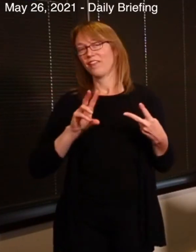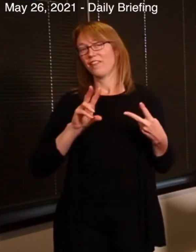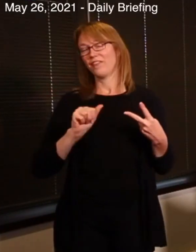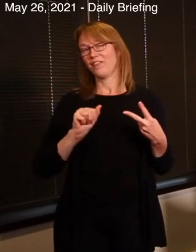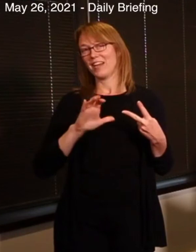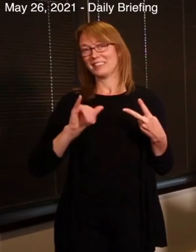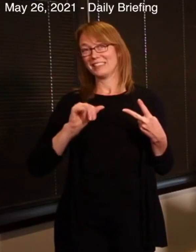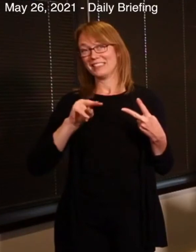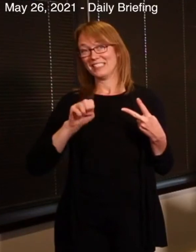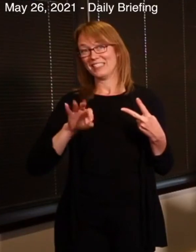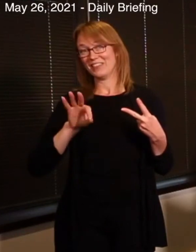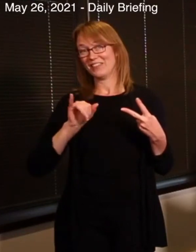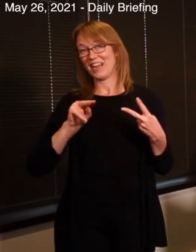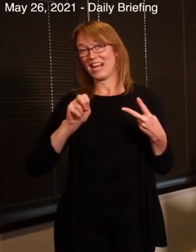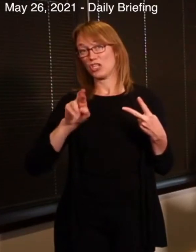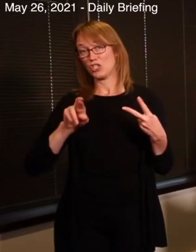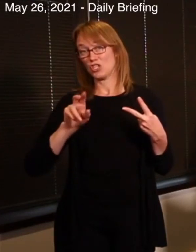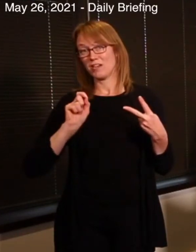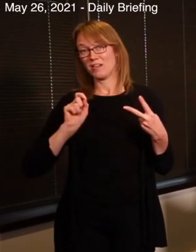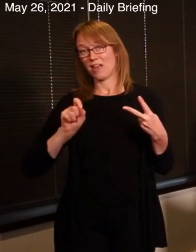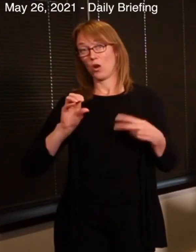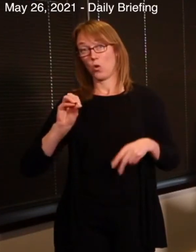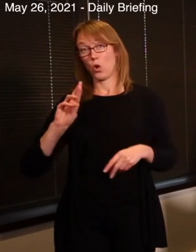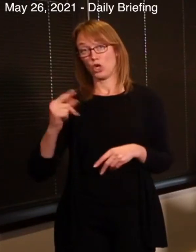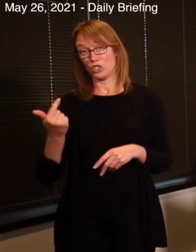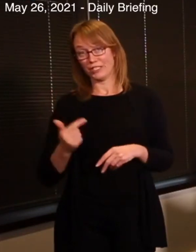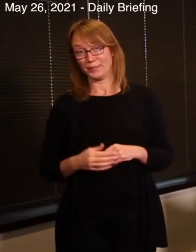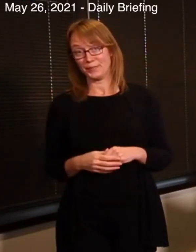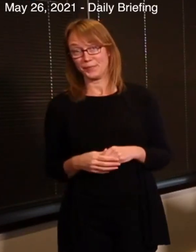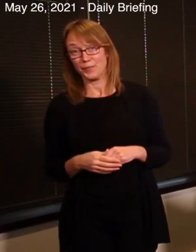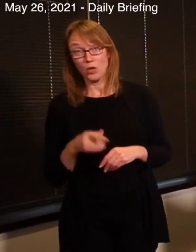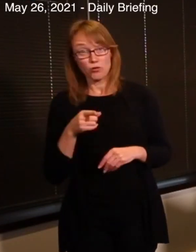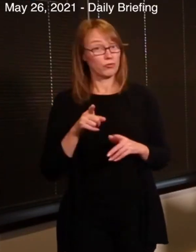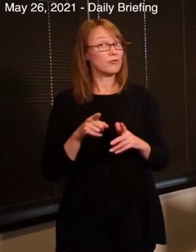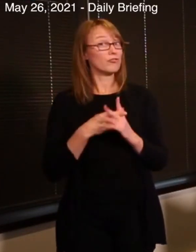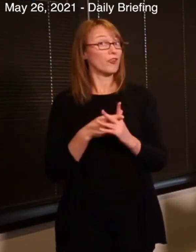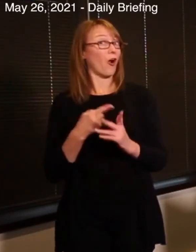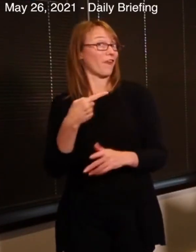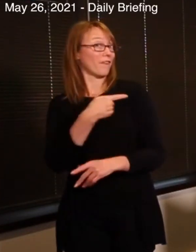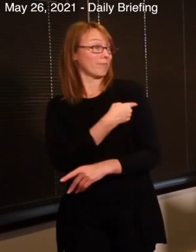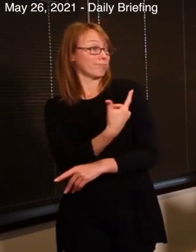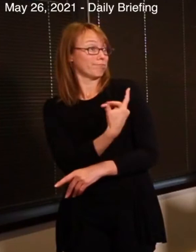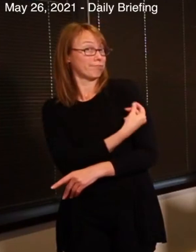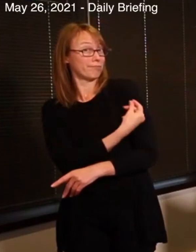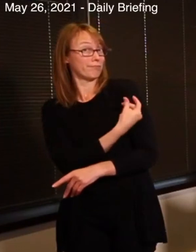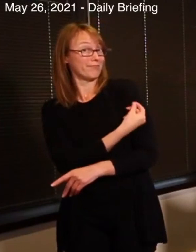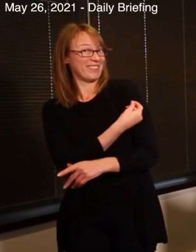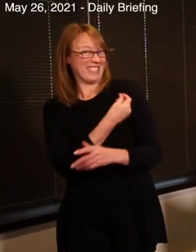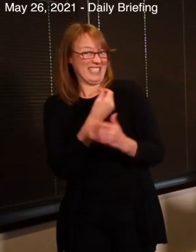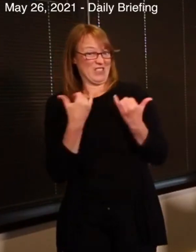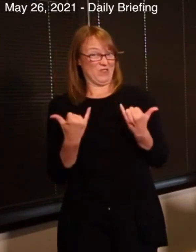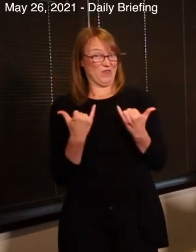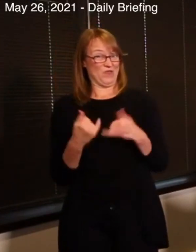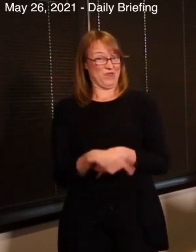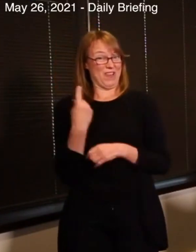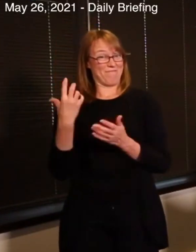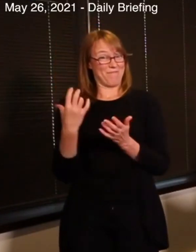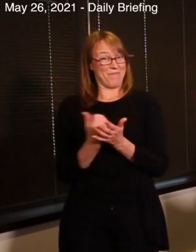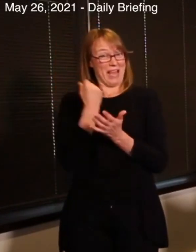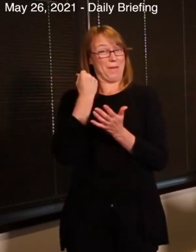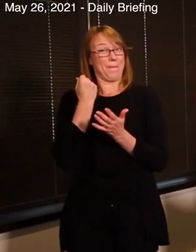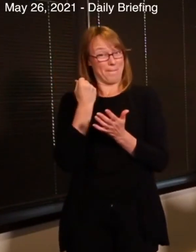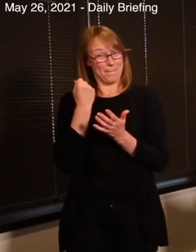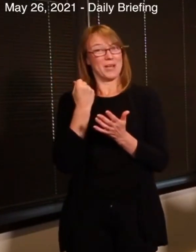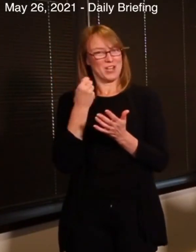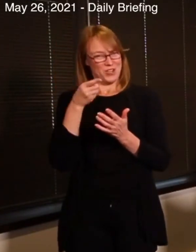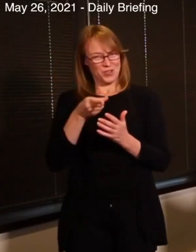vaccinefinder.org. So if you start your vaccination now, you can be fully vaccinated and enjoy the protection and the